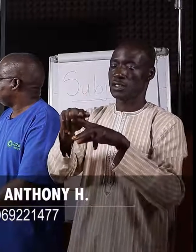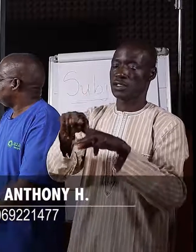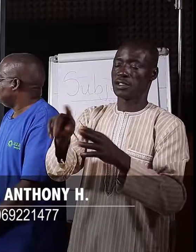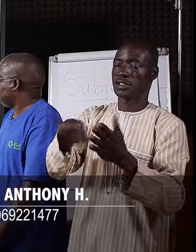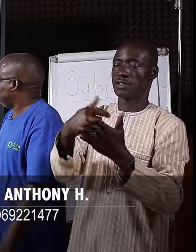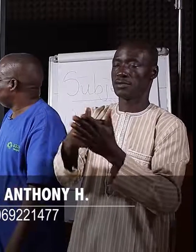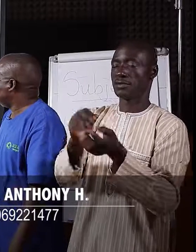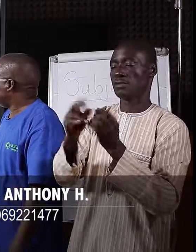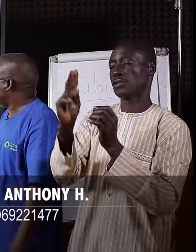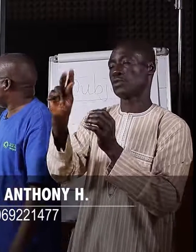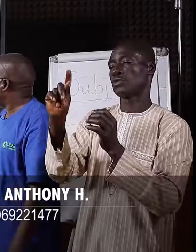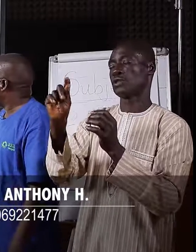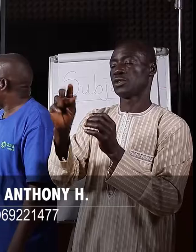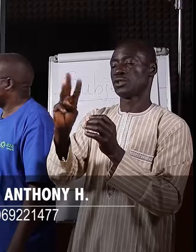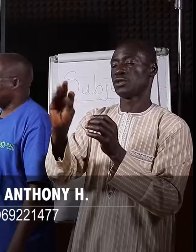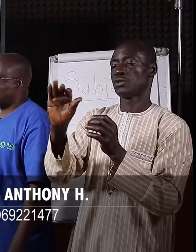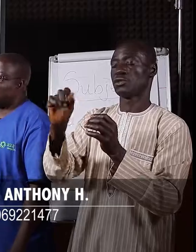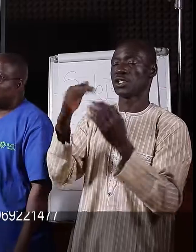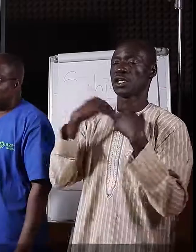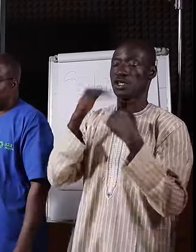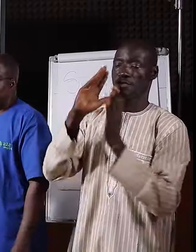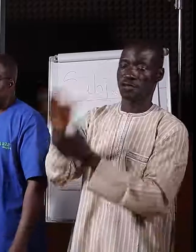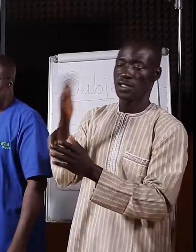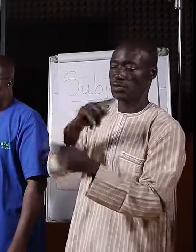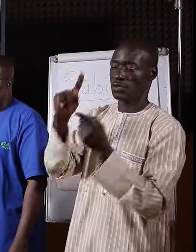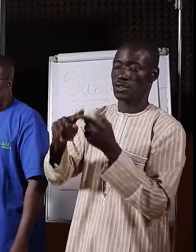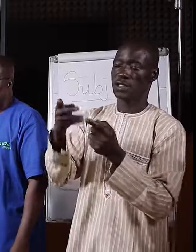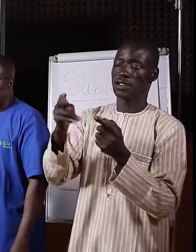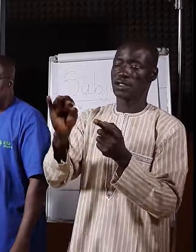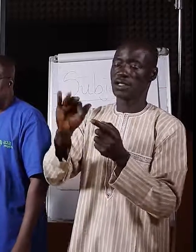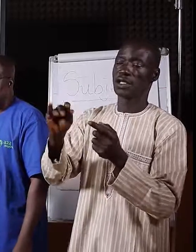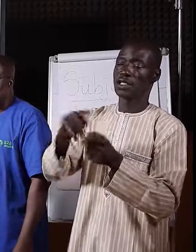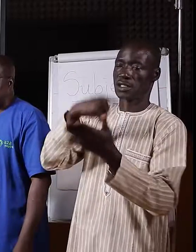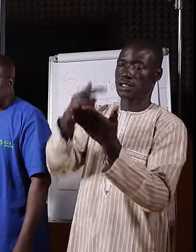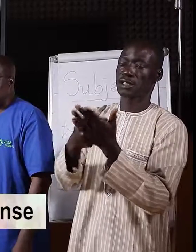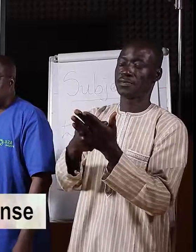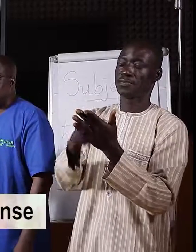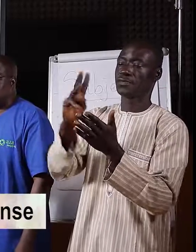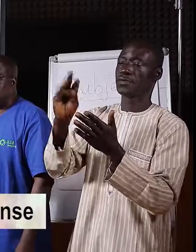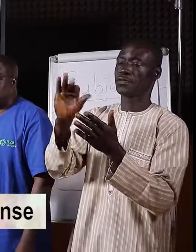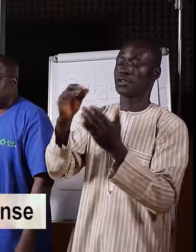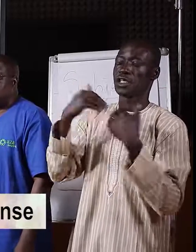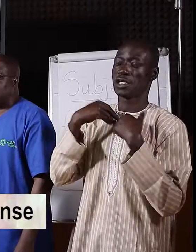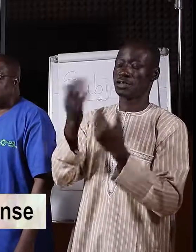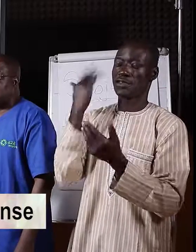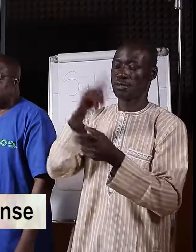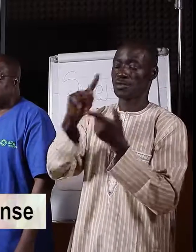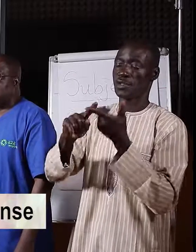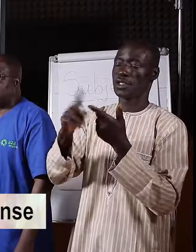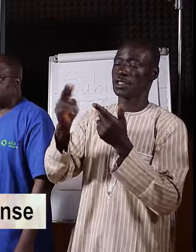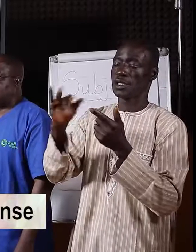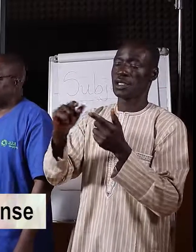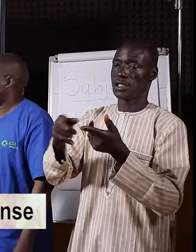20. Musa had left when Helen arrived. Musa had left when